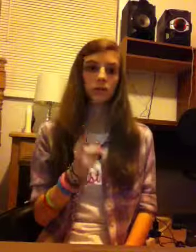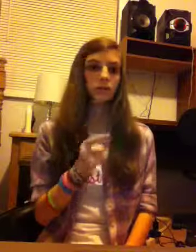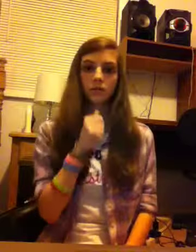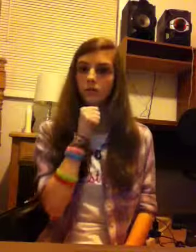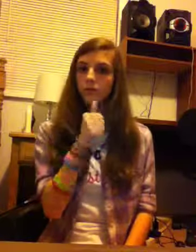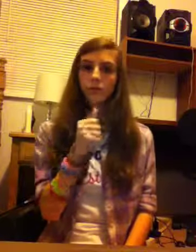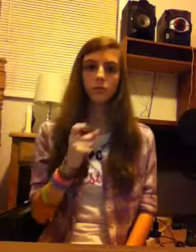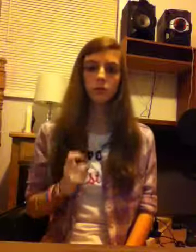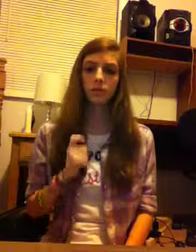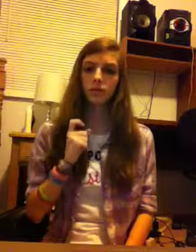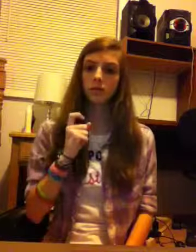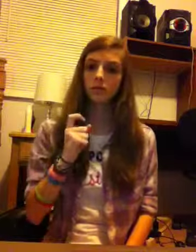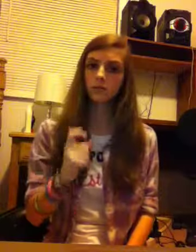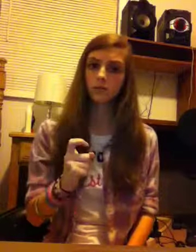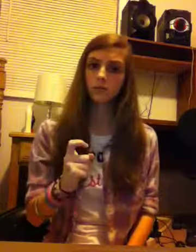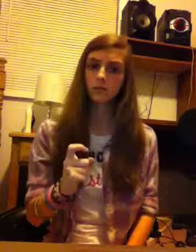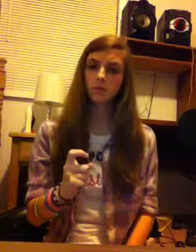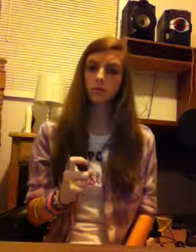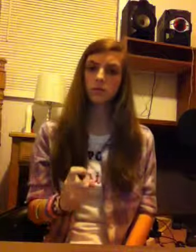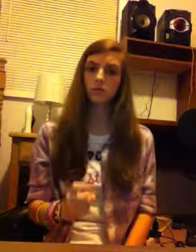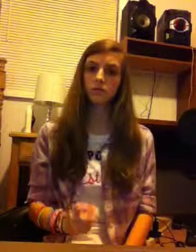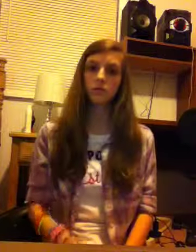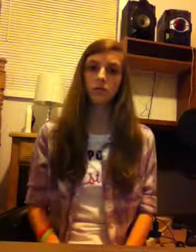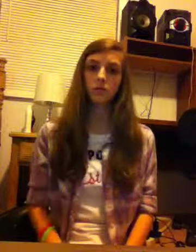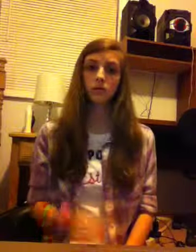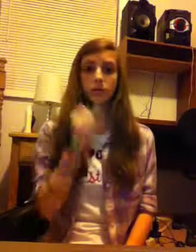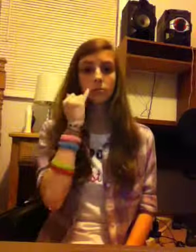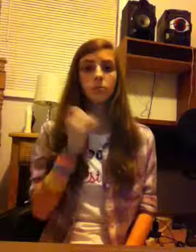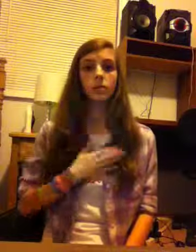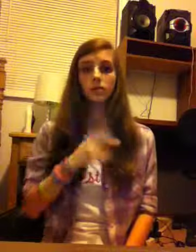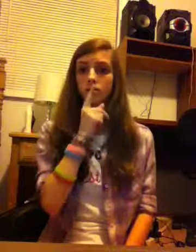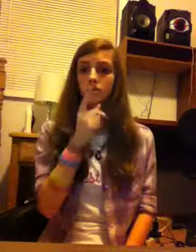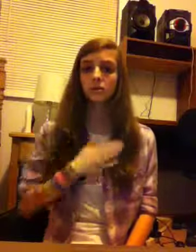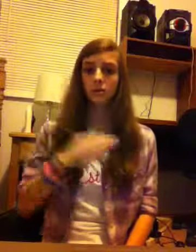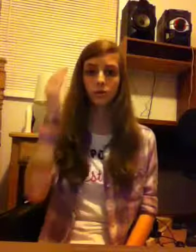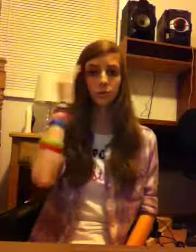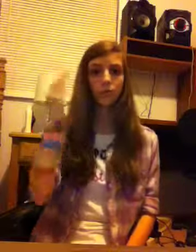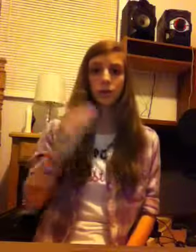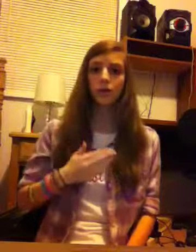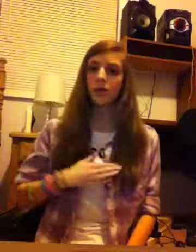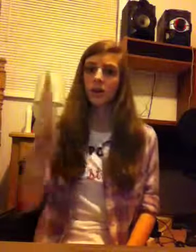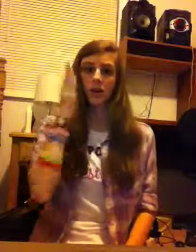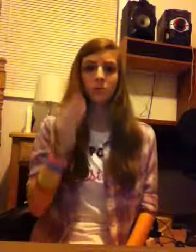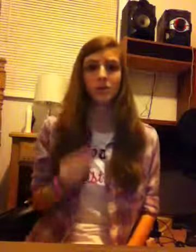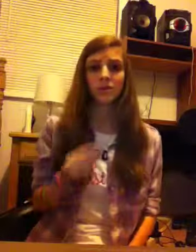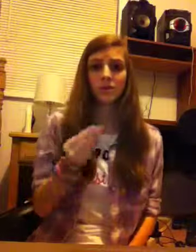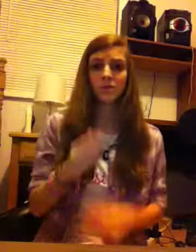you're not what I asked for If I'm honest, I know I would give